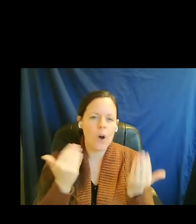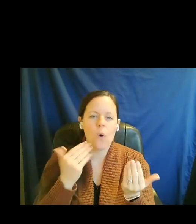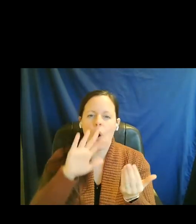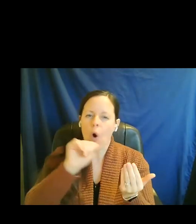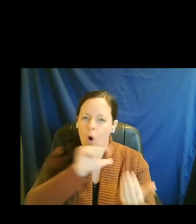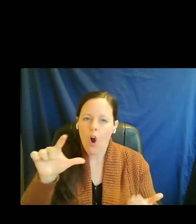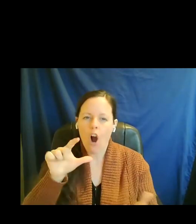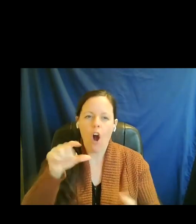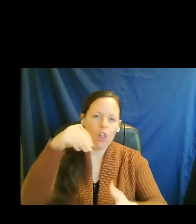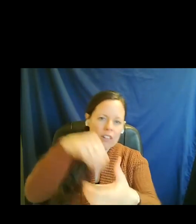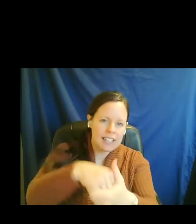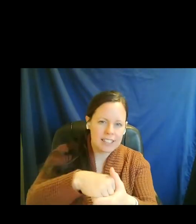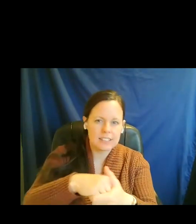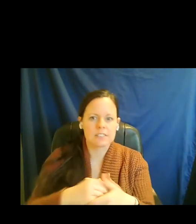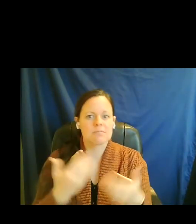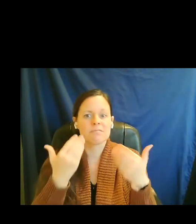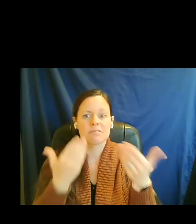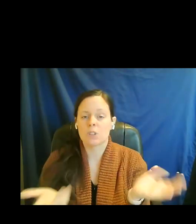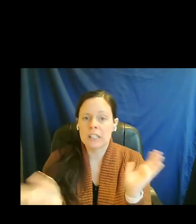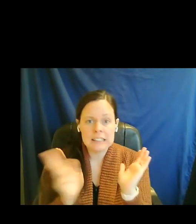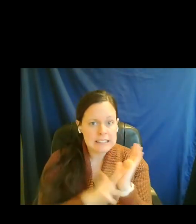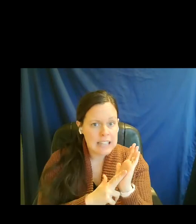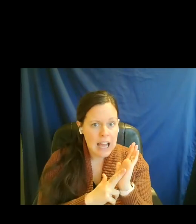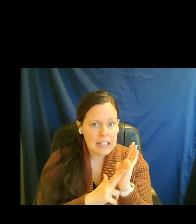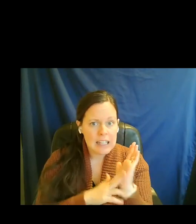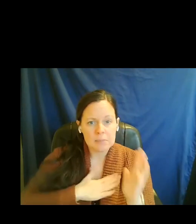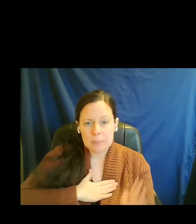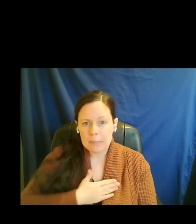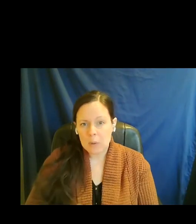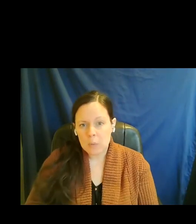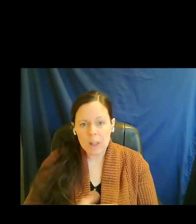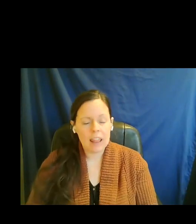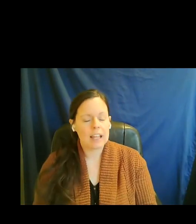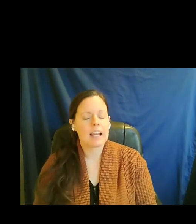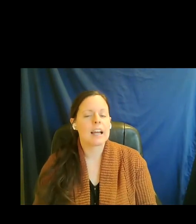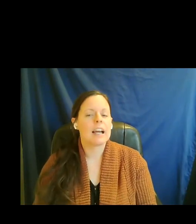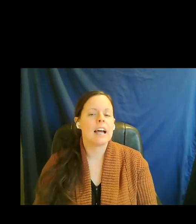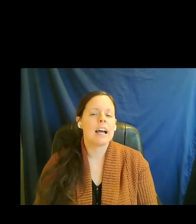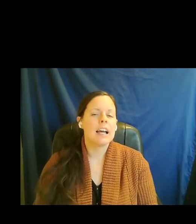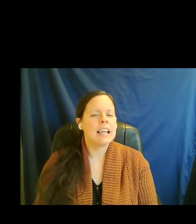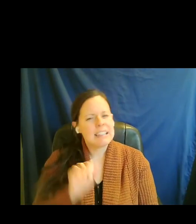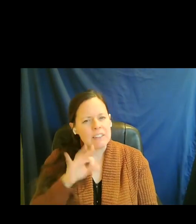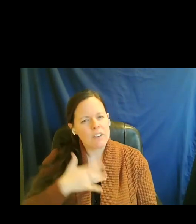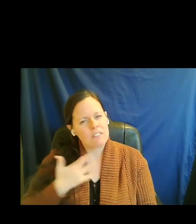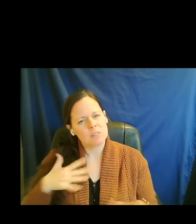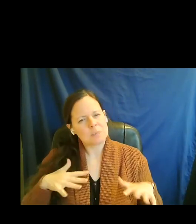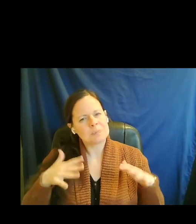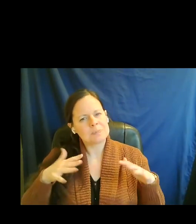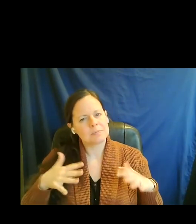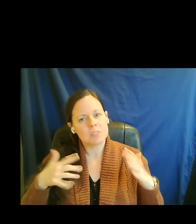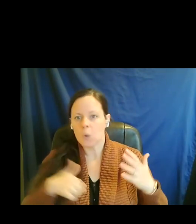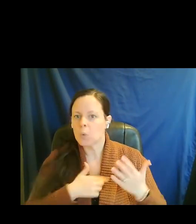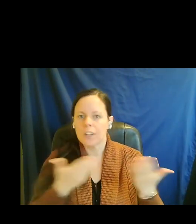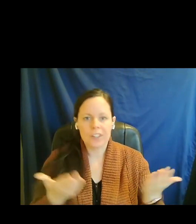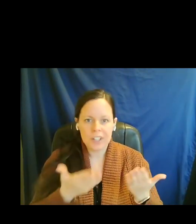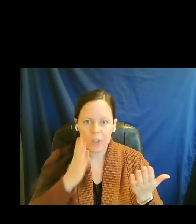just sign up, be willing. I know that even if you have some nervousness, we're right here. We're going to support